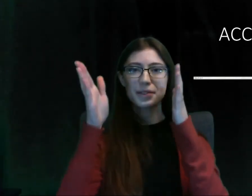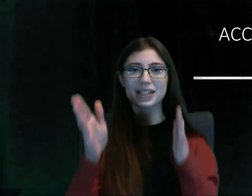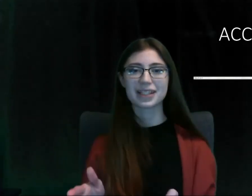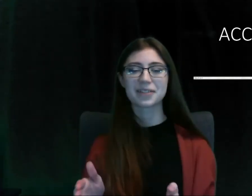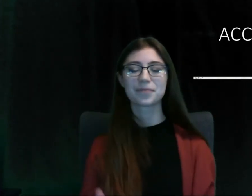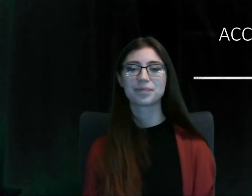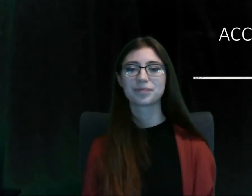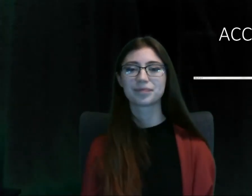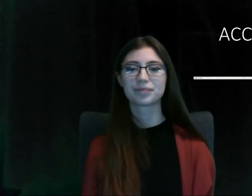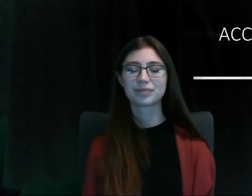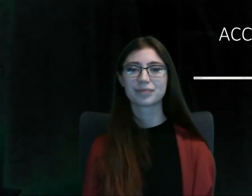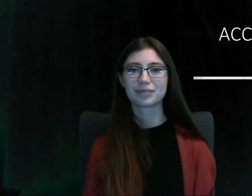Accountant.